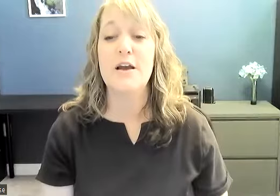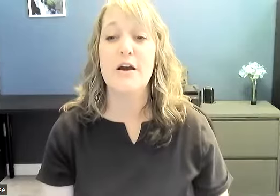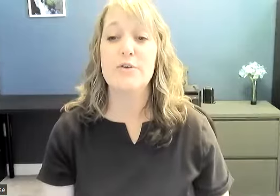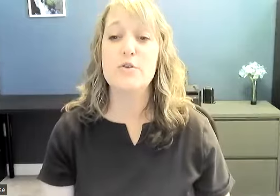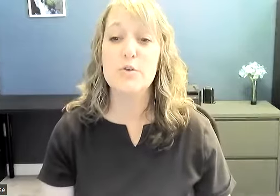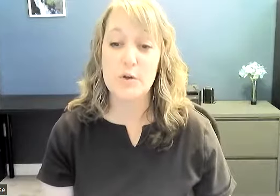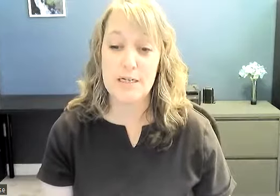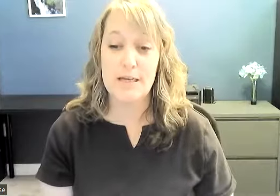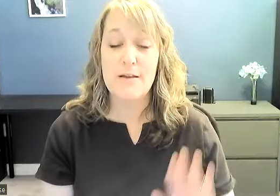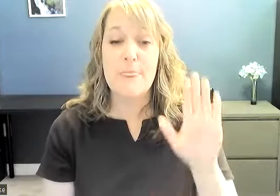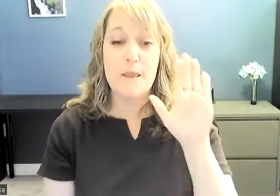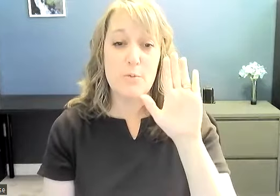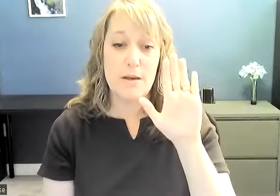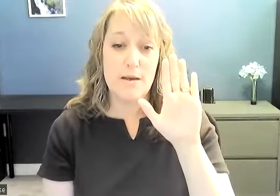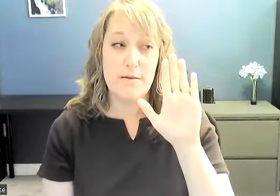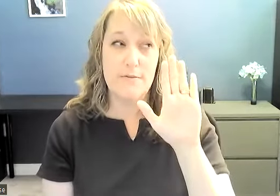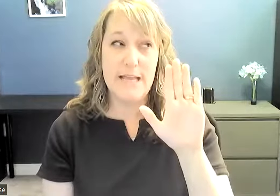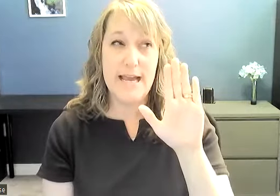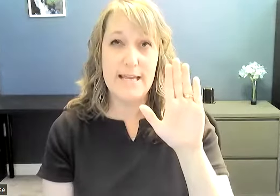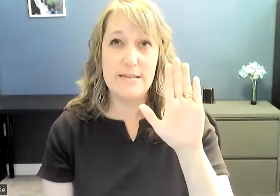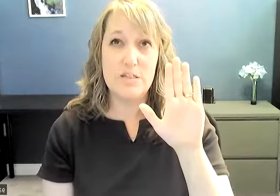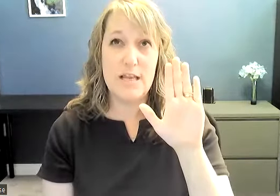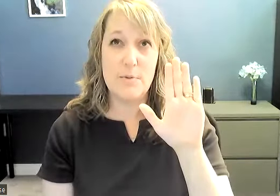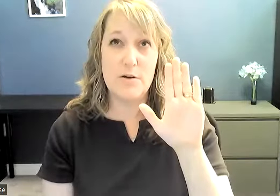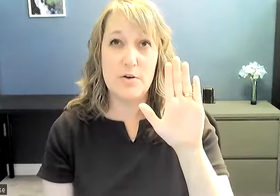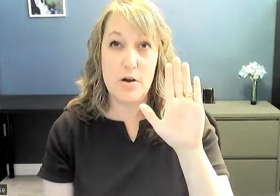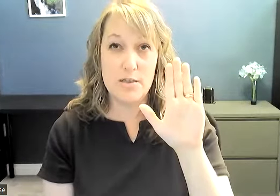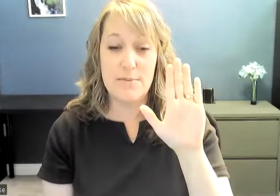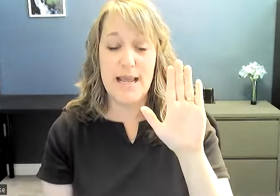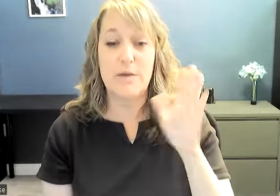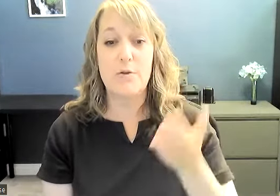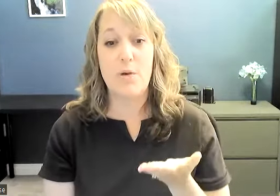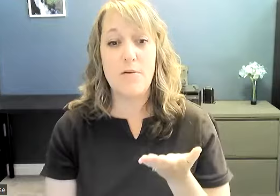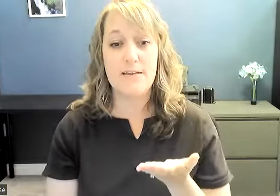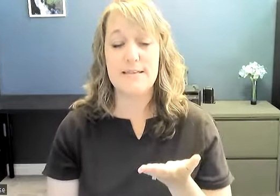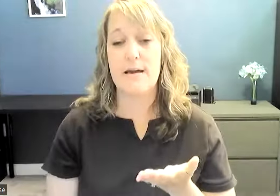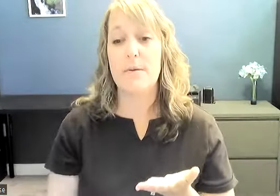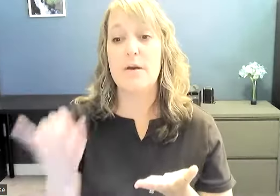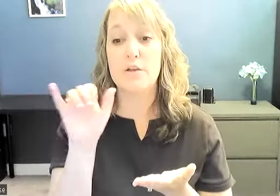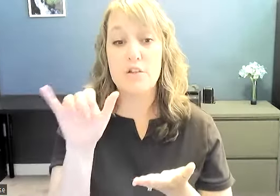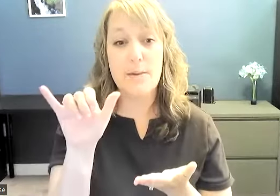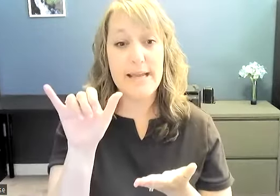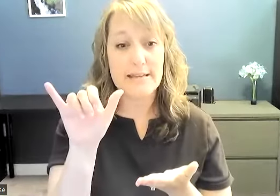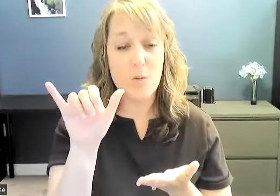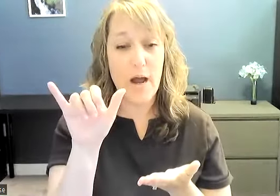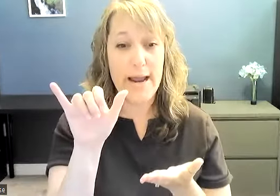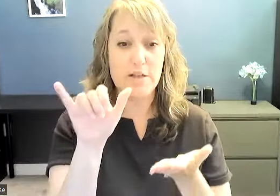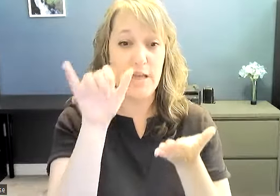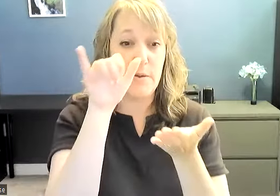right, New York. You want a flat hand shape on your non-dominant hand, so your palm facing up. Your dominant hand is a Y hand shape, and then you're going